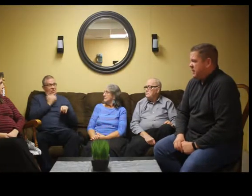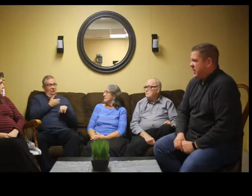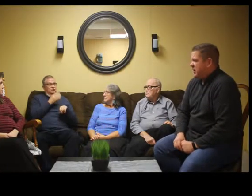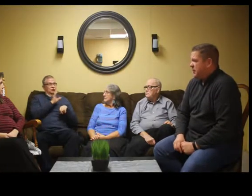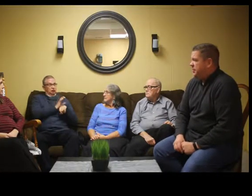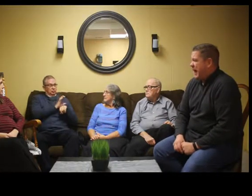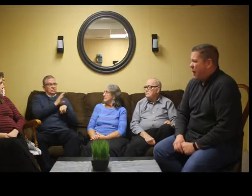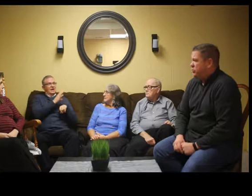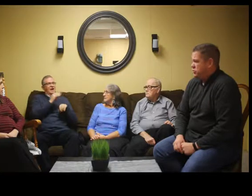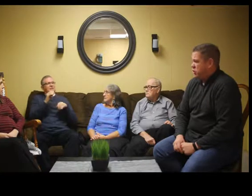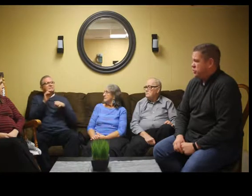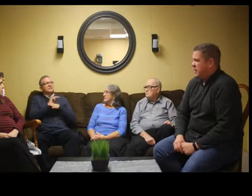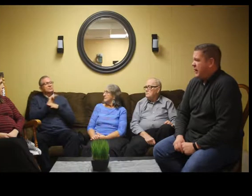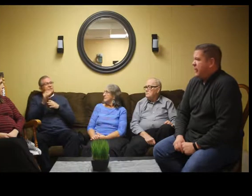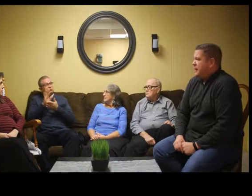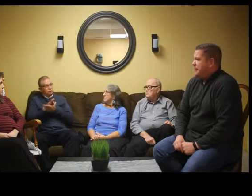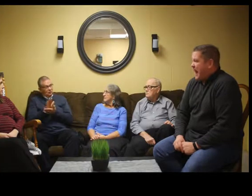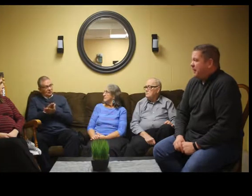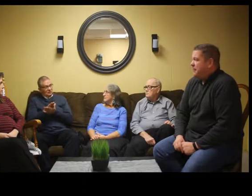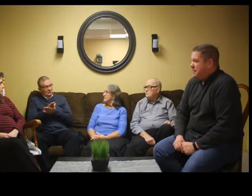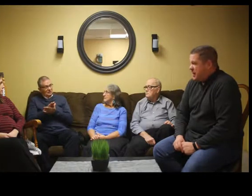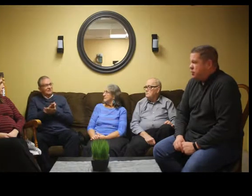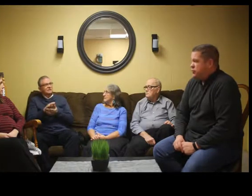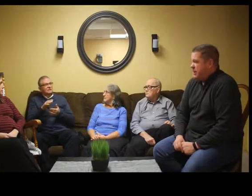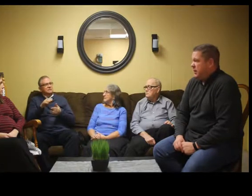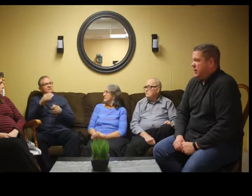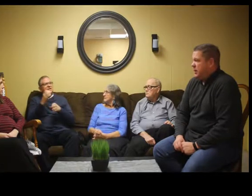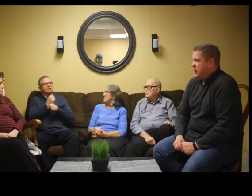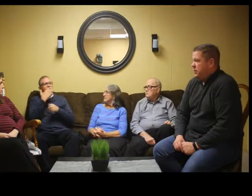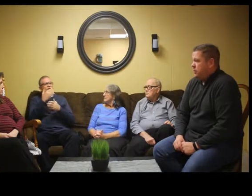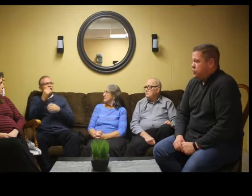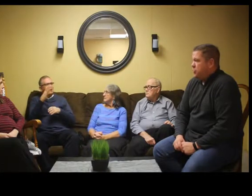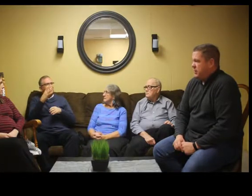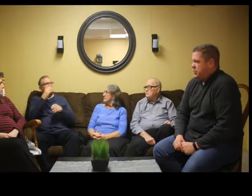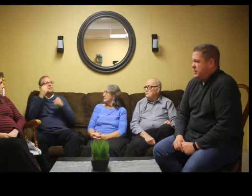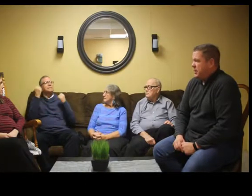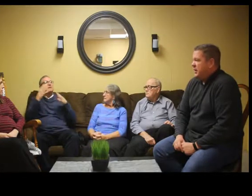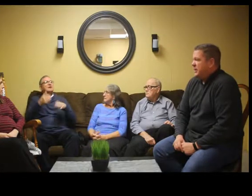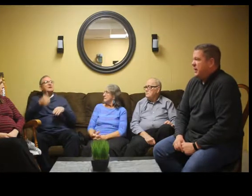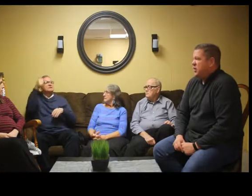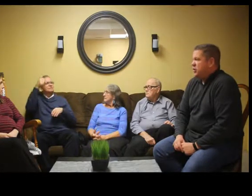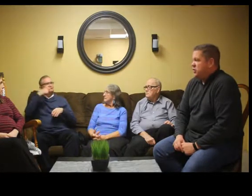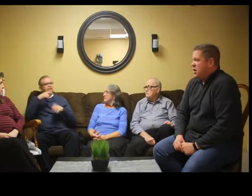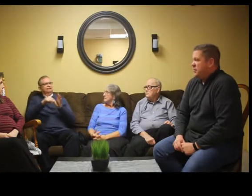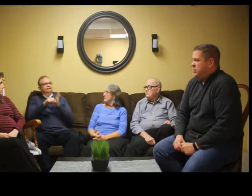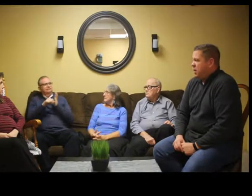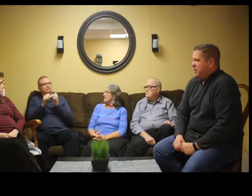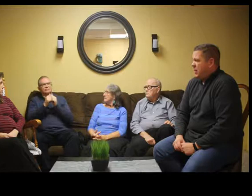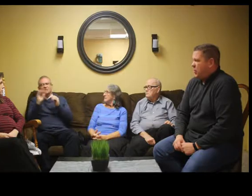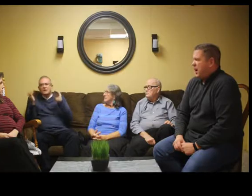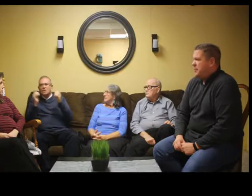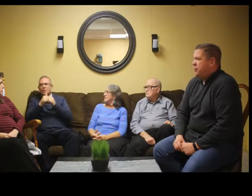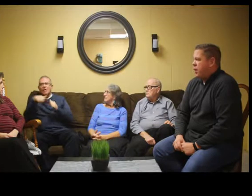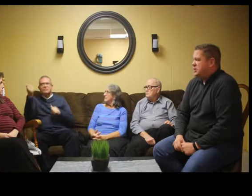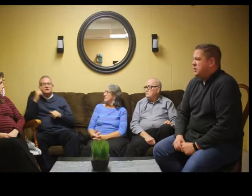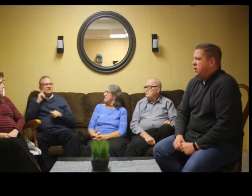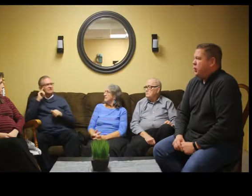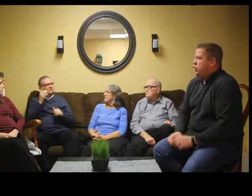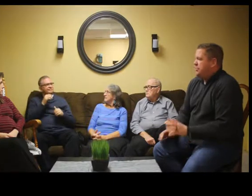that come to our church and ministry, to the school ministry, they get a good job. You know, a lot of people are like, wow, I'm impressed when you compare